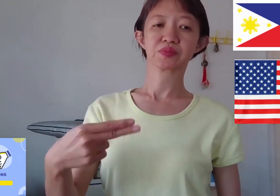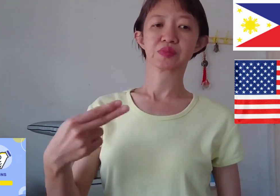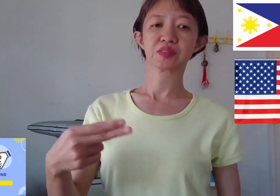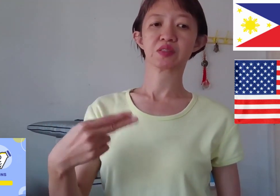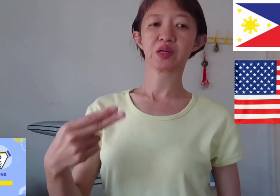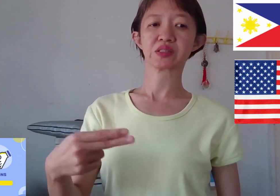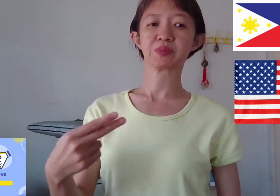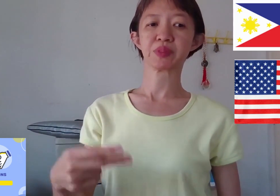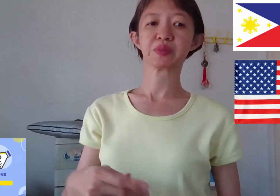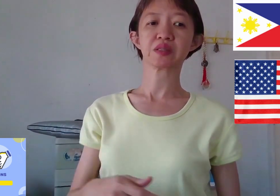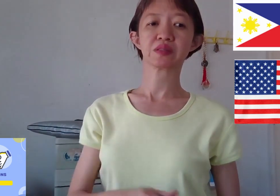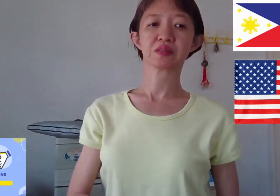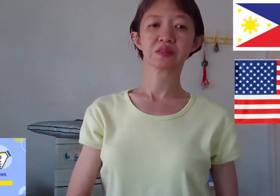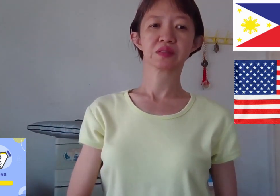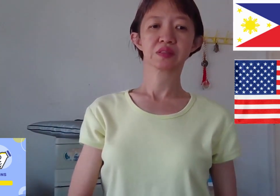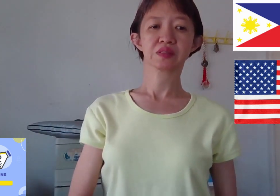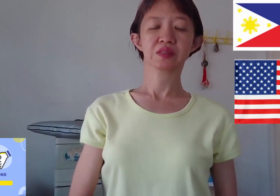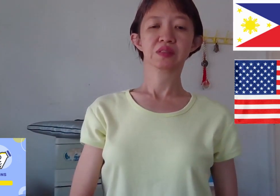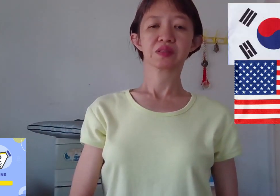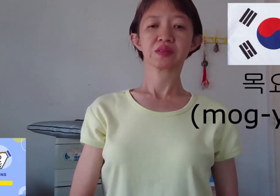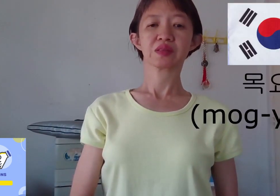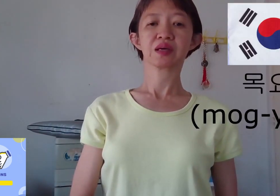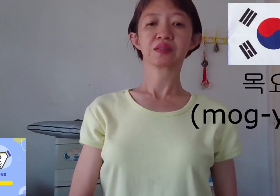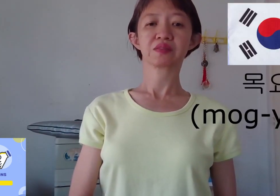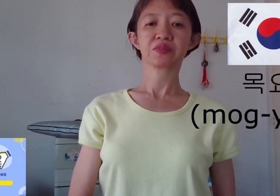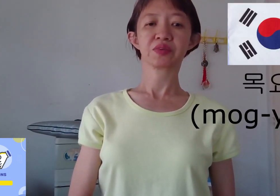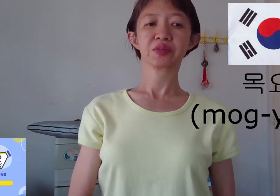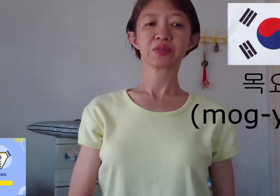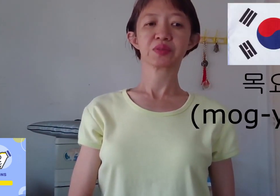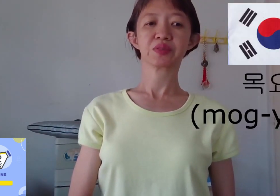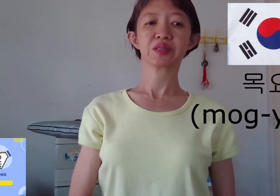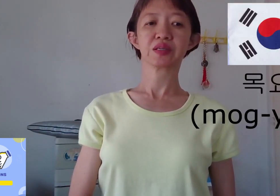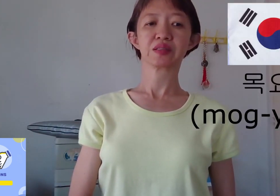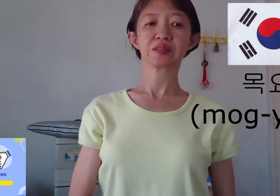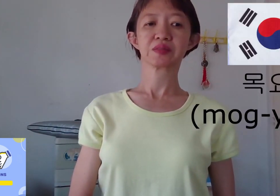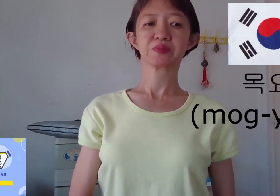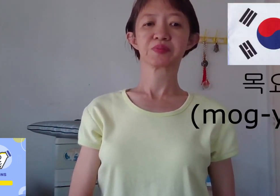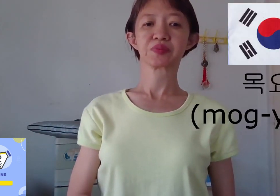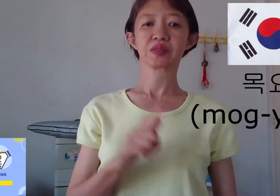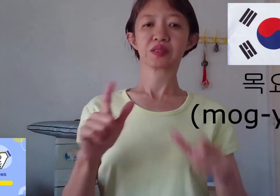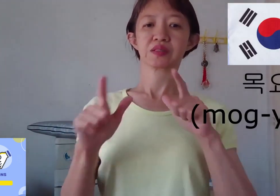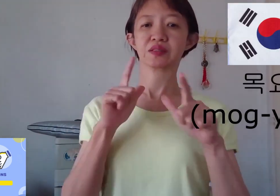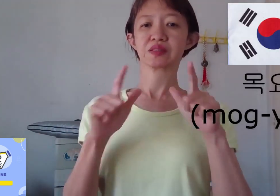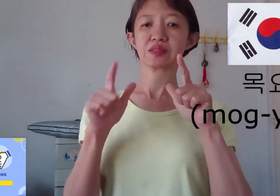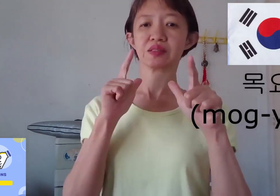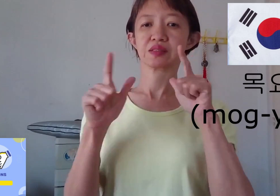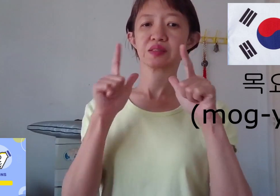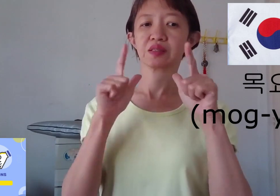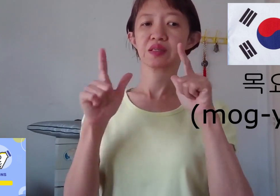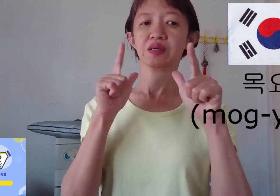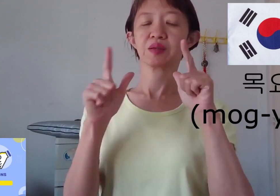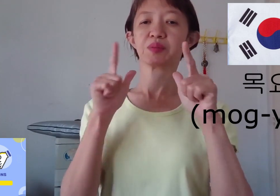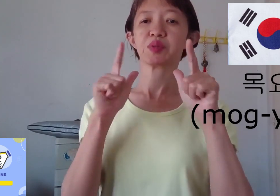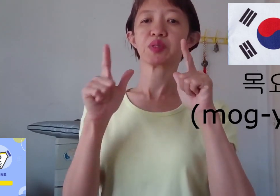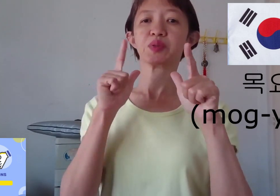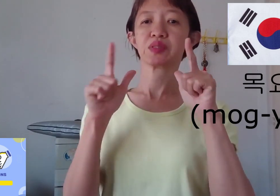is also acceptable. Then for Korean, it's this, Mukiwil.